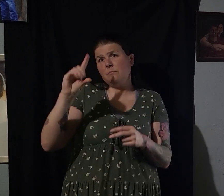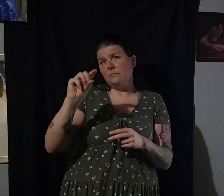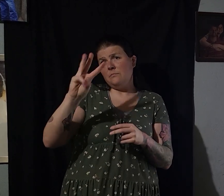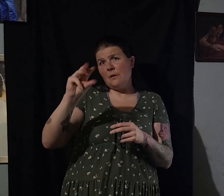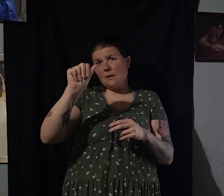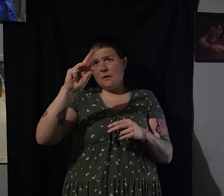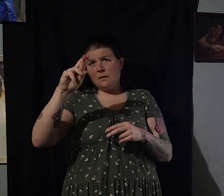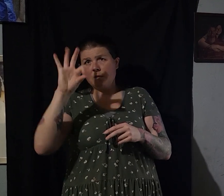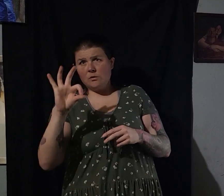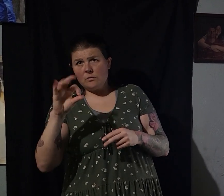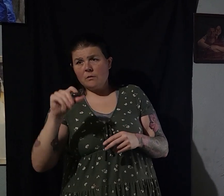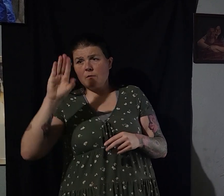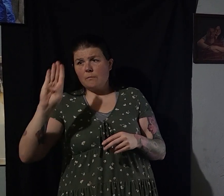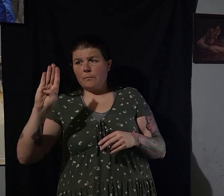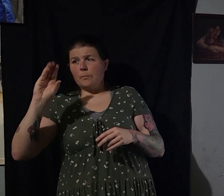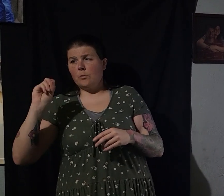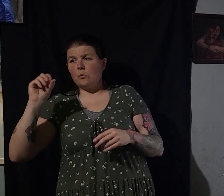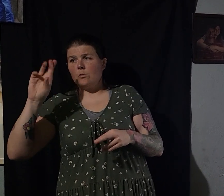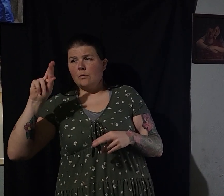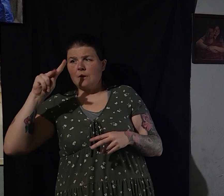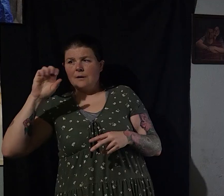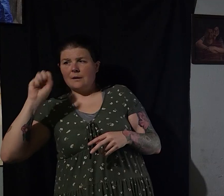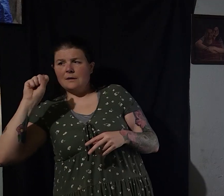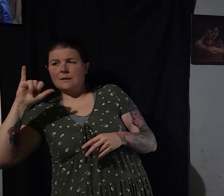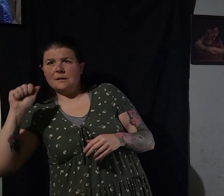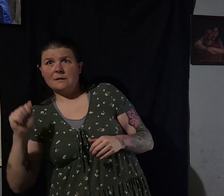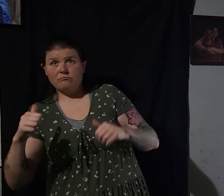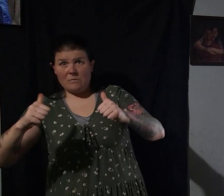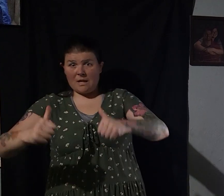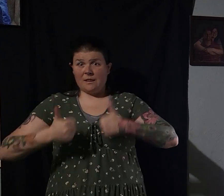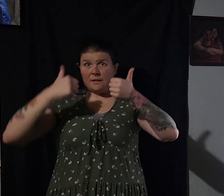dwarf Berkezia, and it lives in Madagascar too.